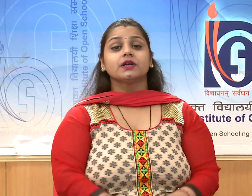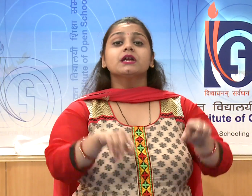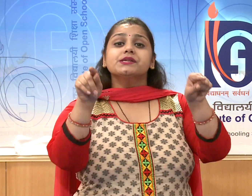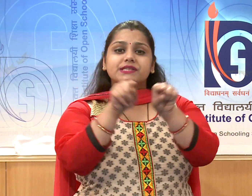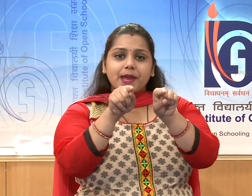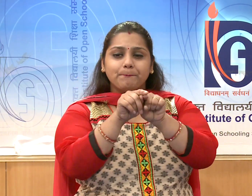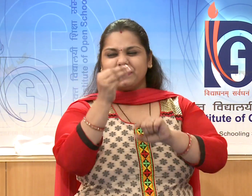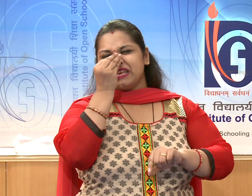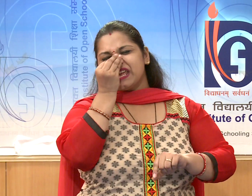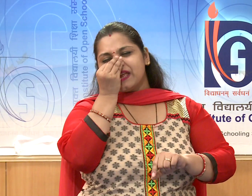remarkably easy.